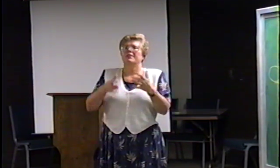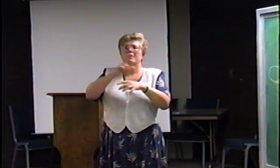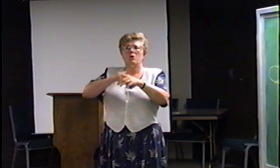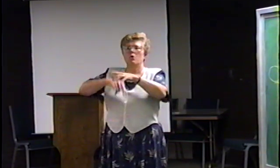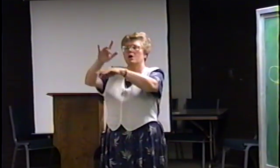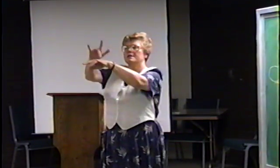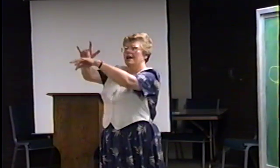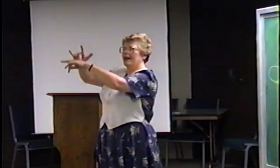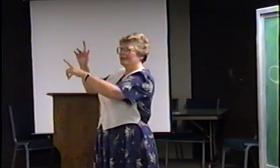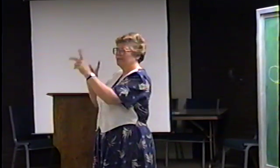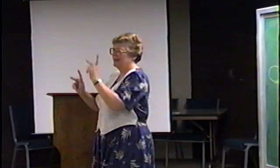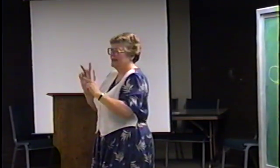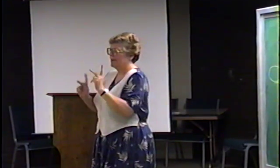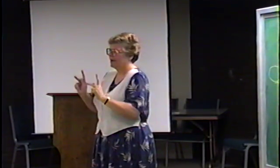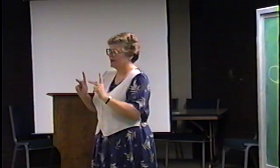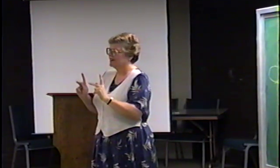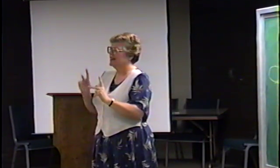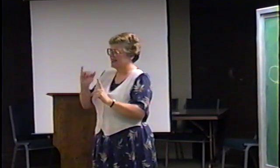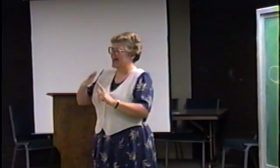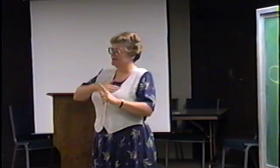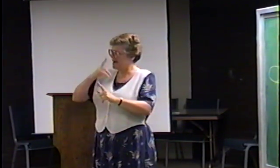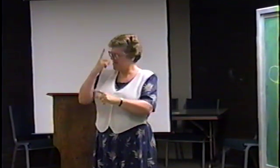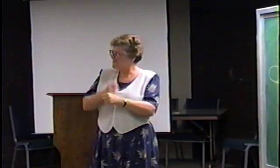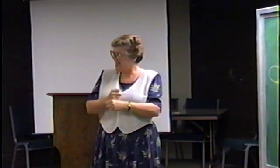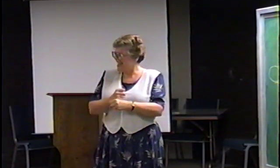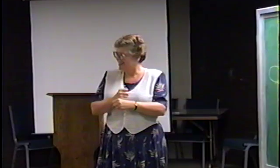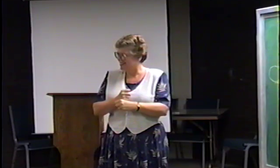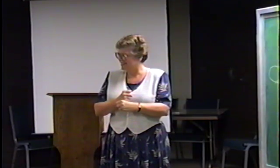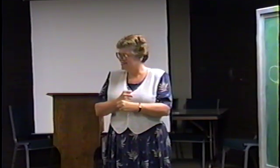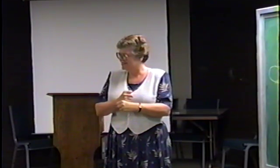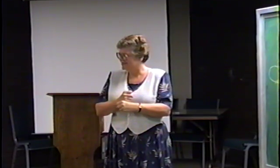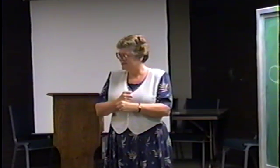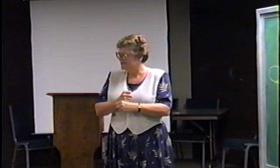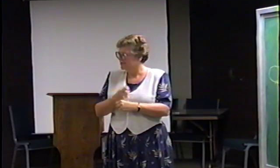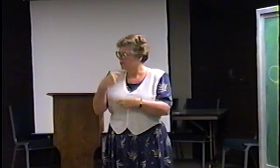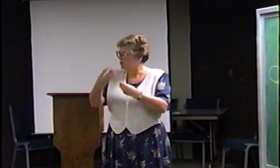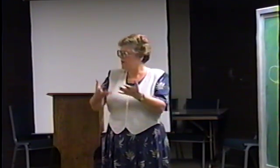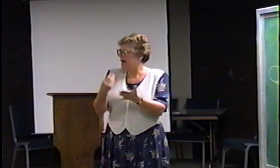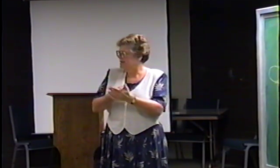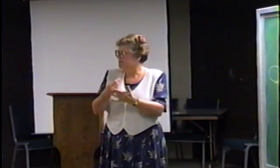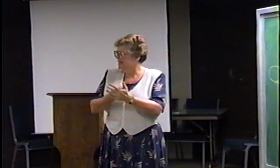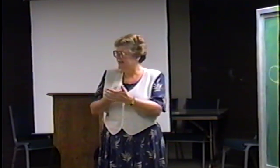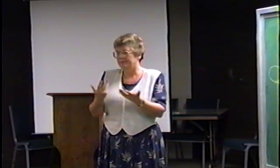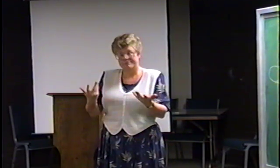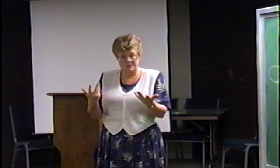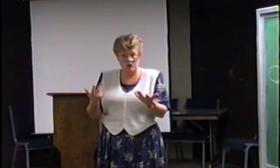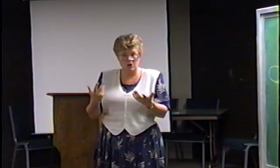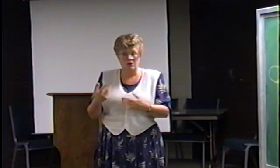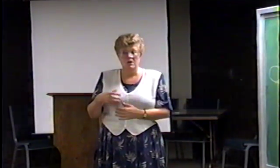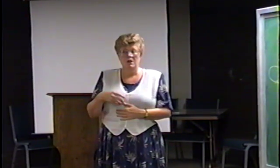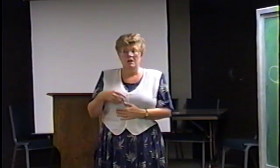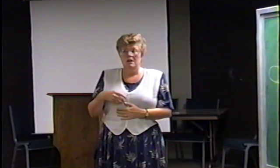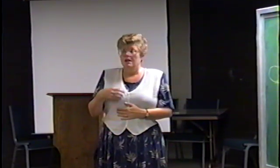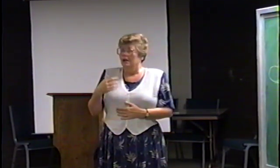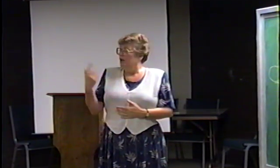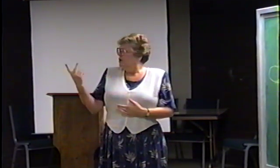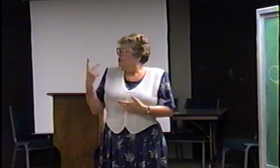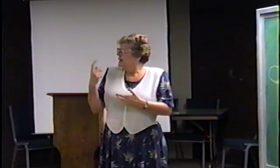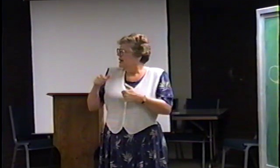Then the Lord packed the people. That's my faith. For buying money. So, can